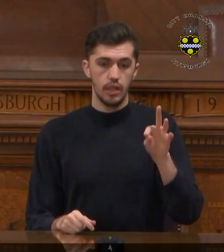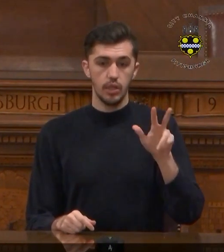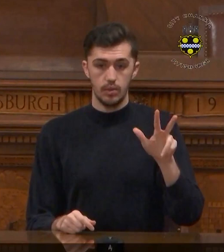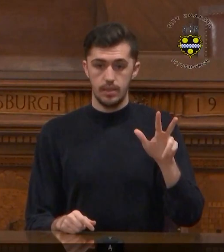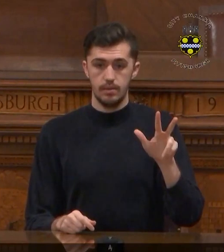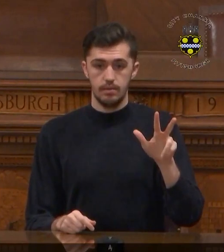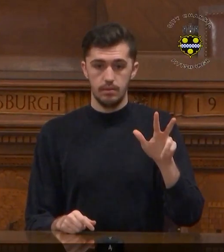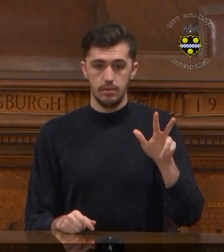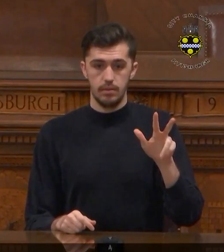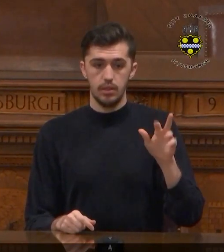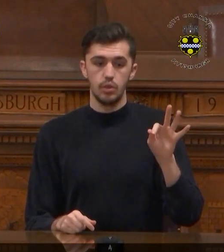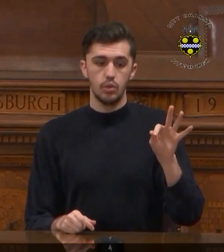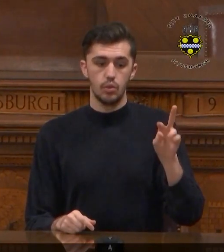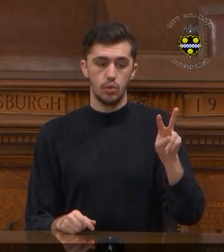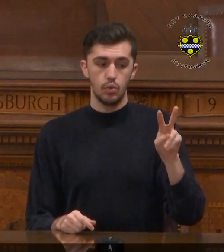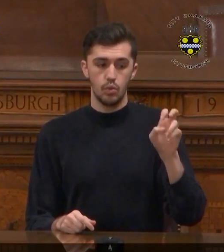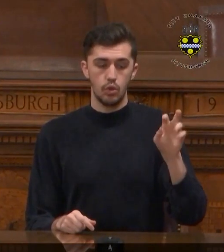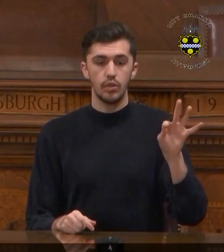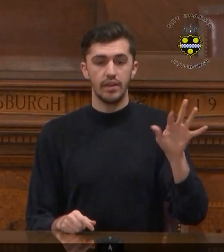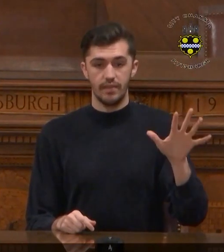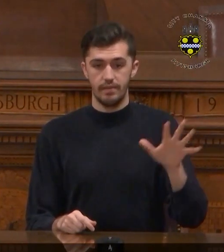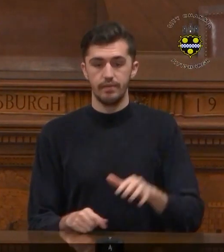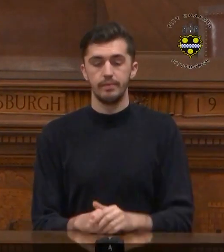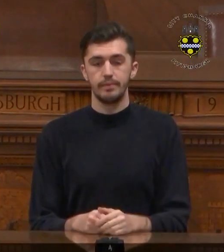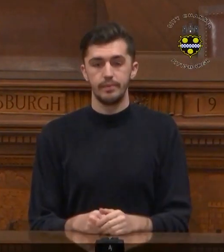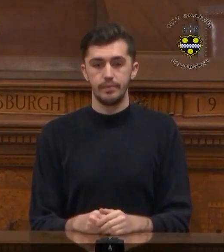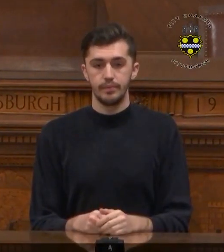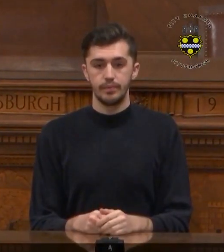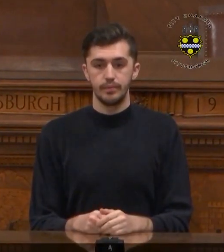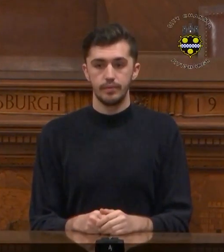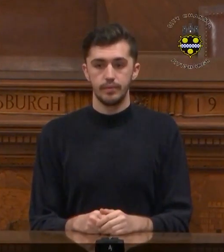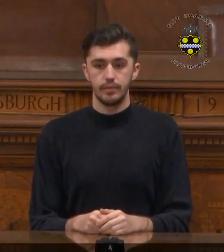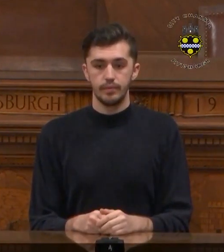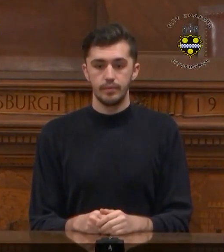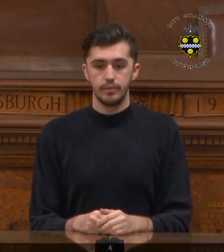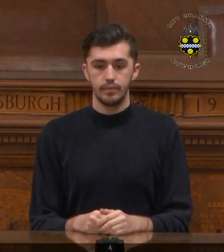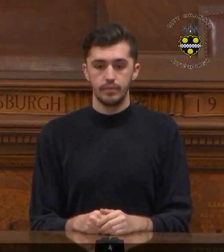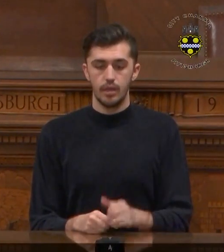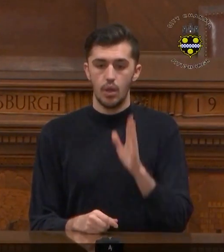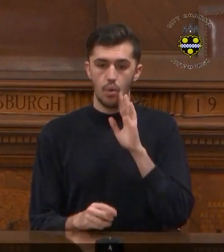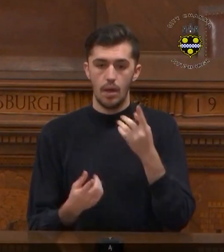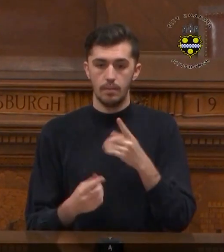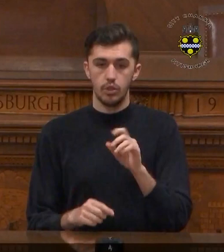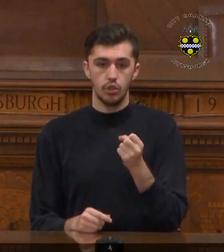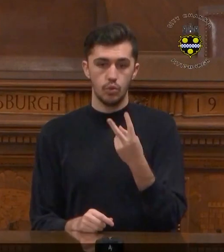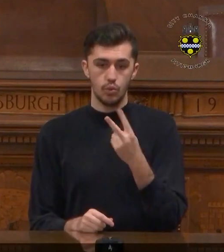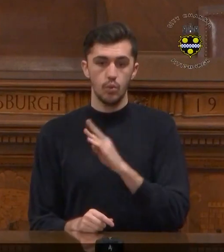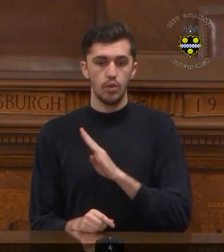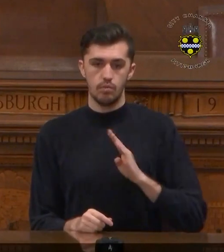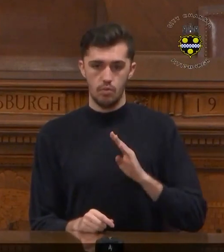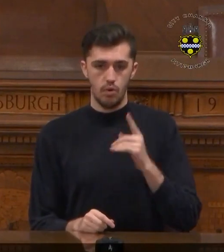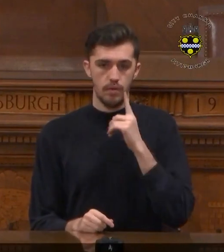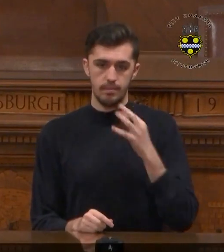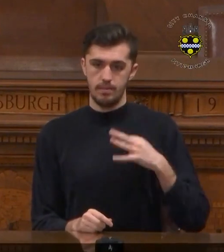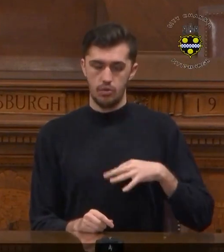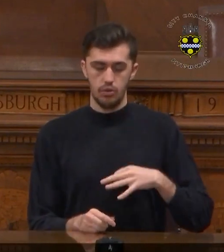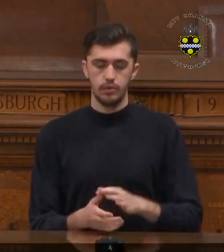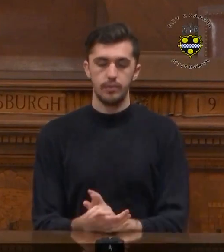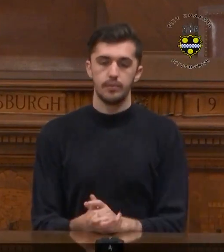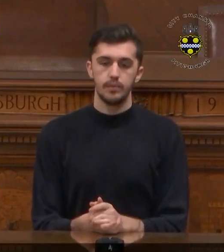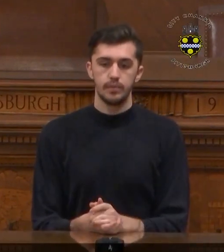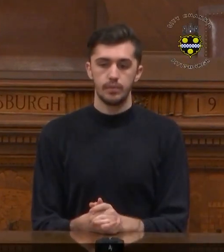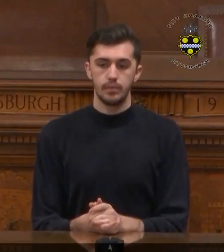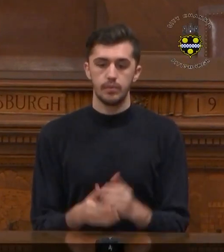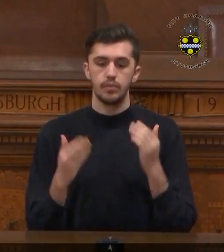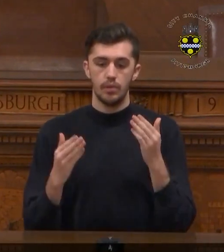293, and 295 in the 12th Ward of City of Pittsburgh, Council District 9.